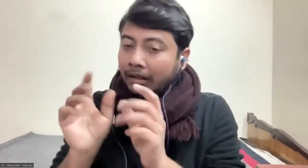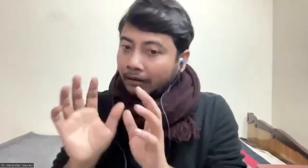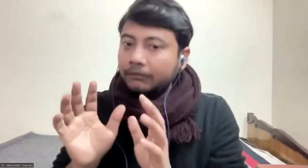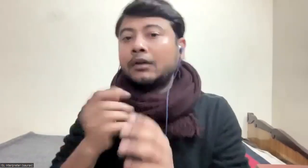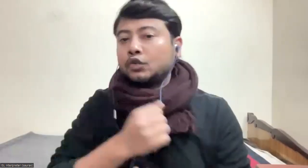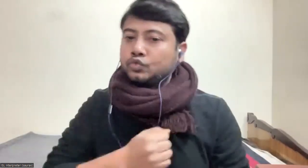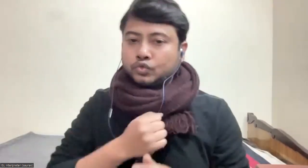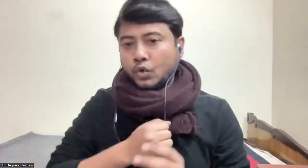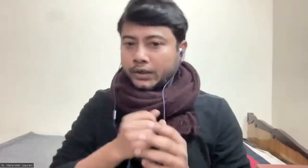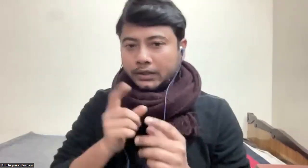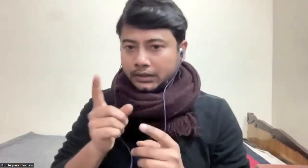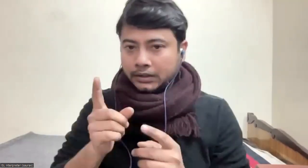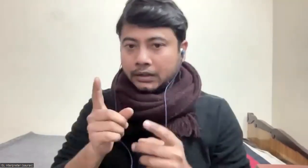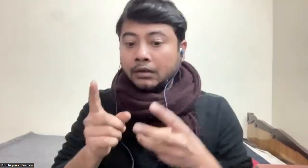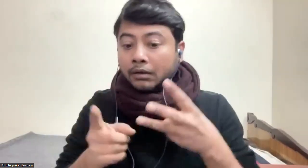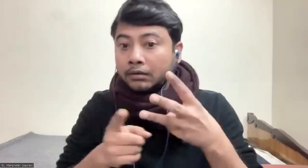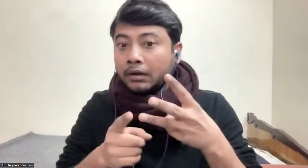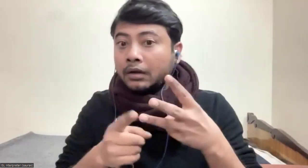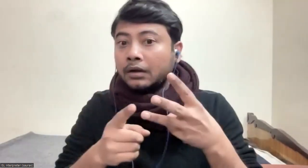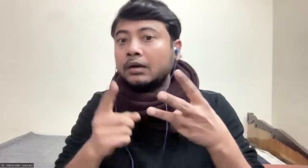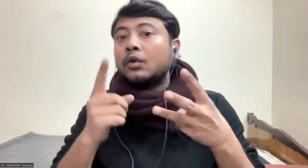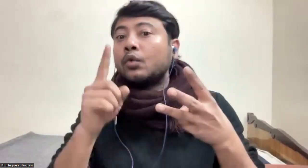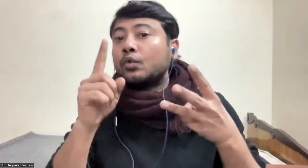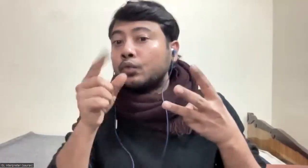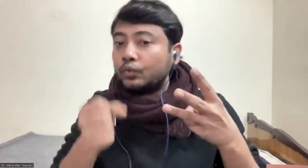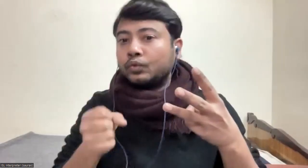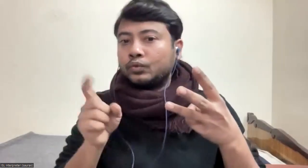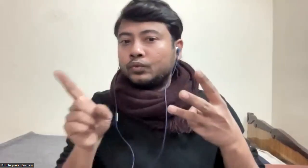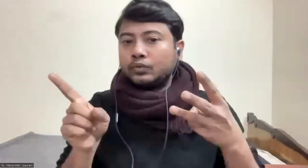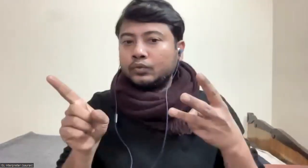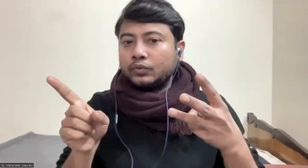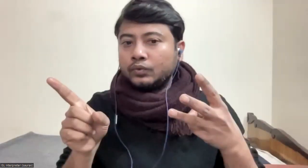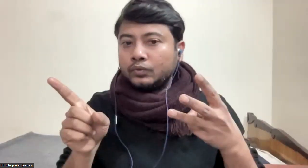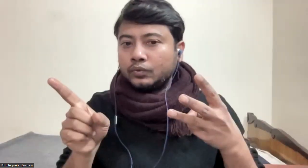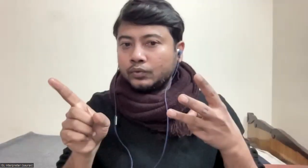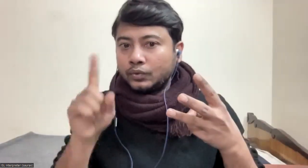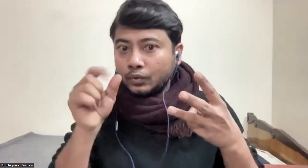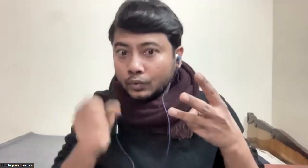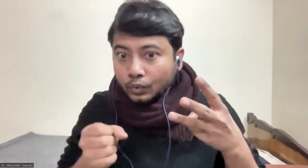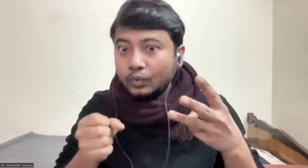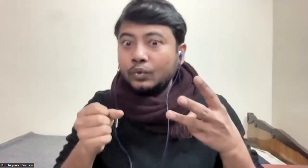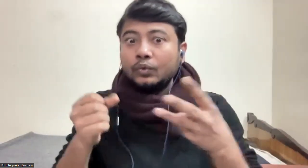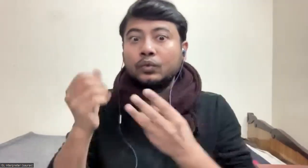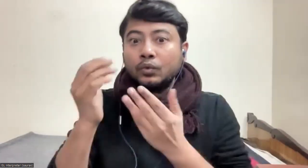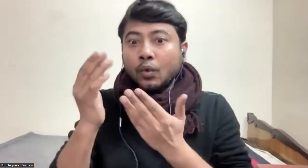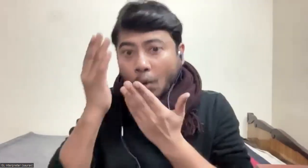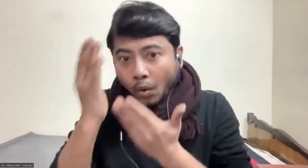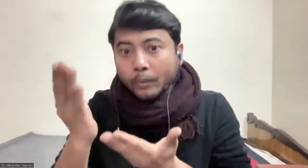are not following the orders of our Guru, then we have to, seek forgiveness from him